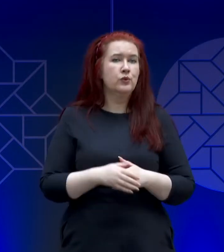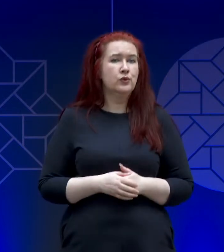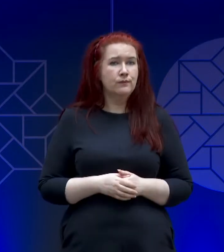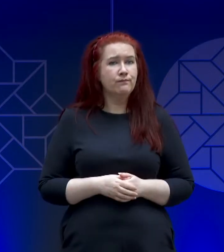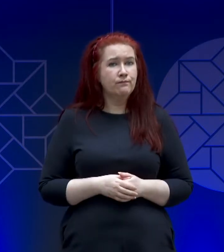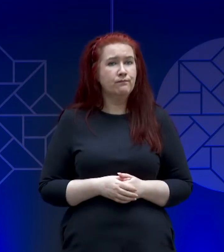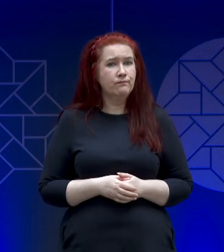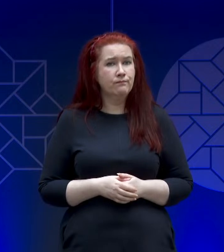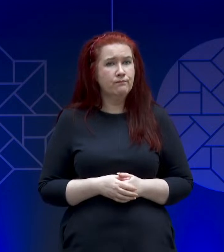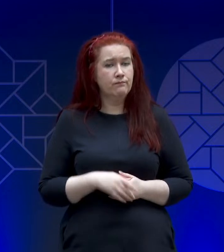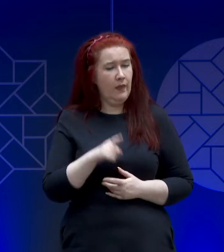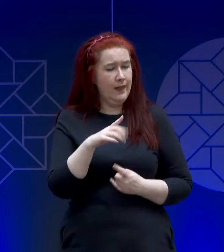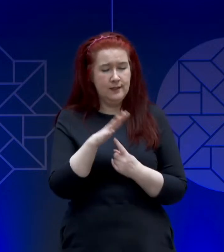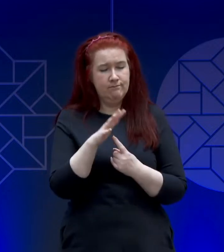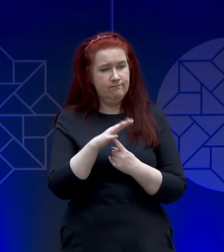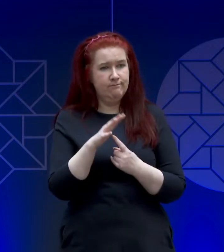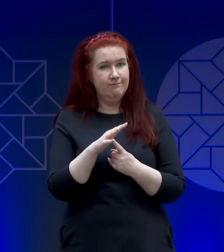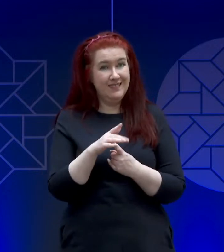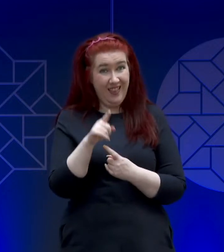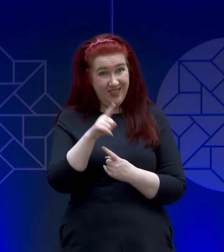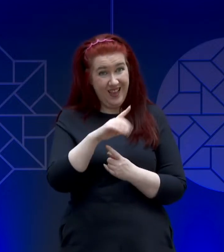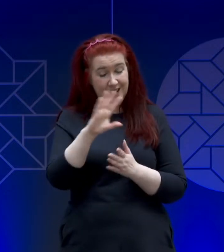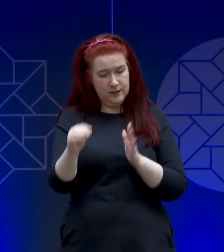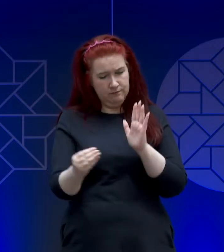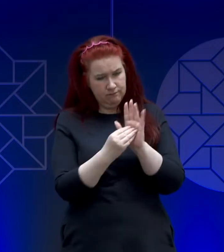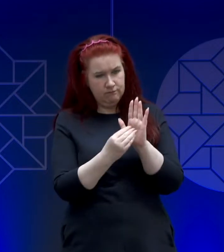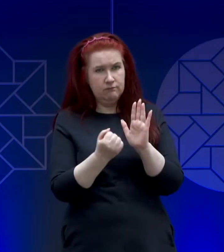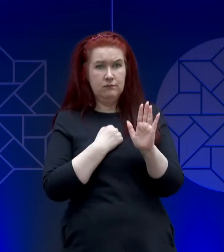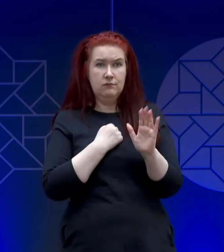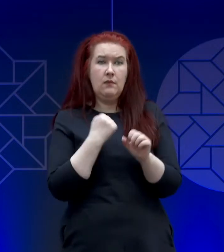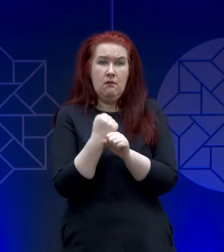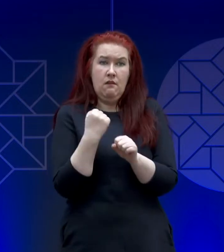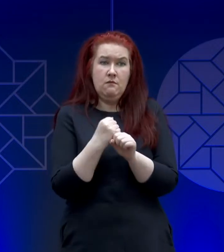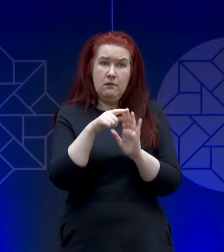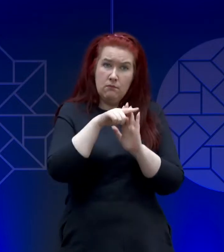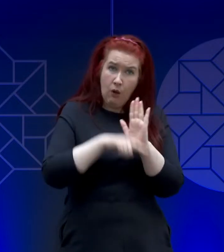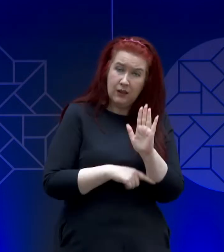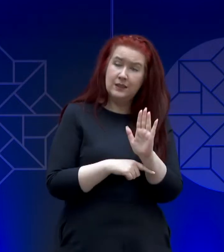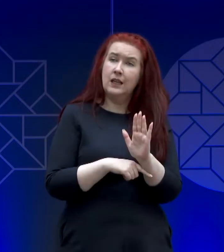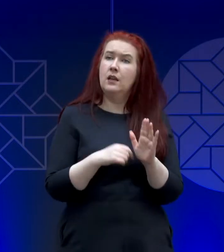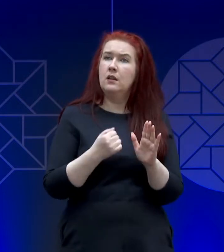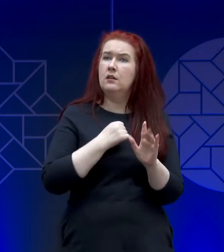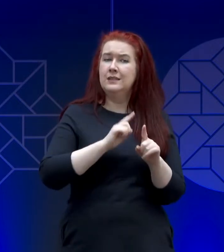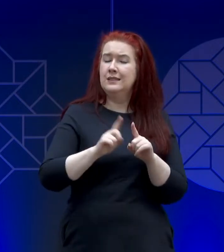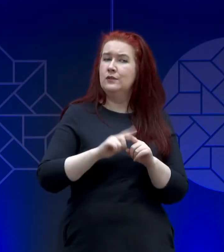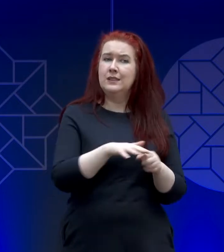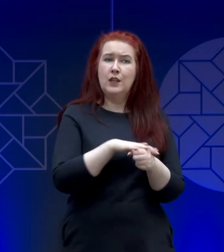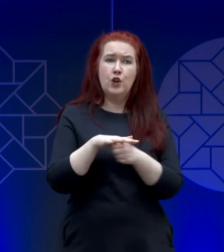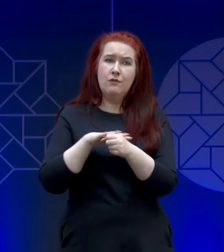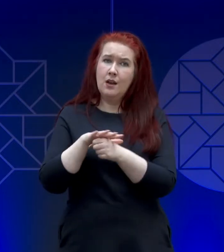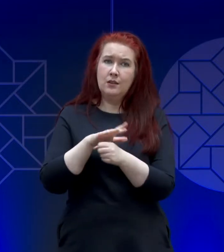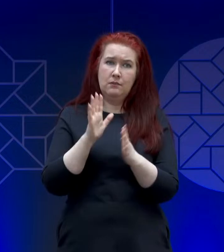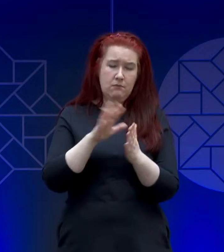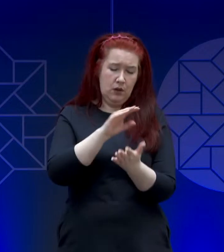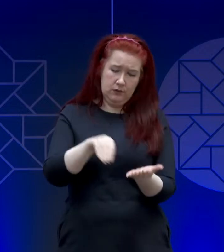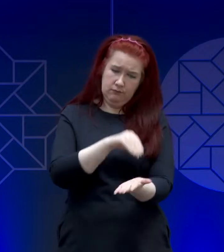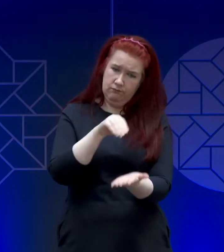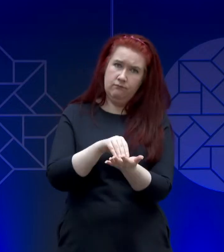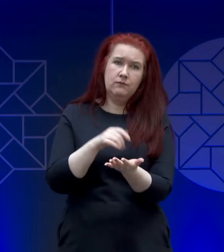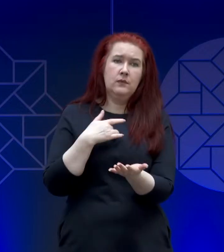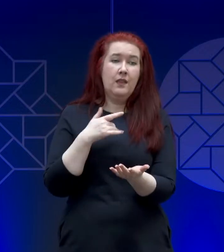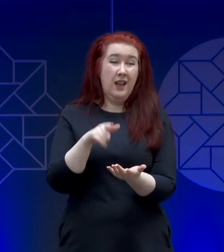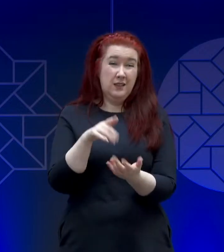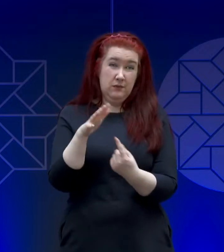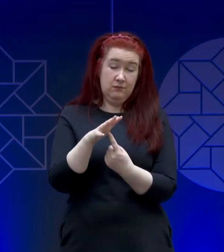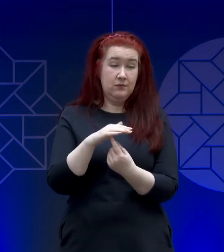I'm driving that through the government's policy agenda in a whole host of different areas. It's central to the programme for government.